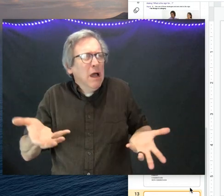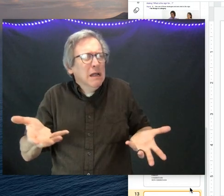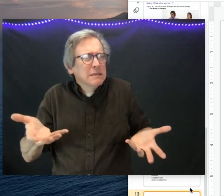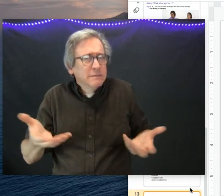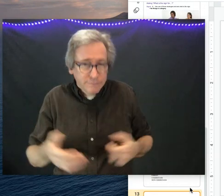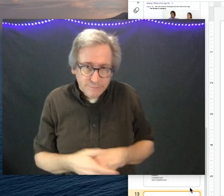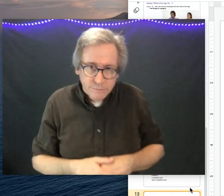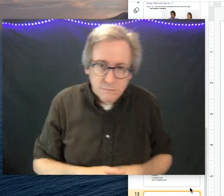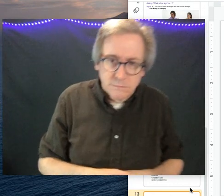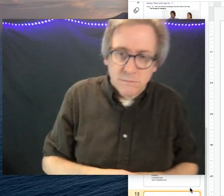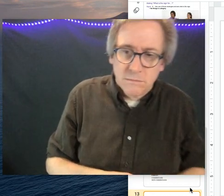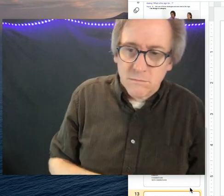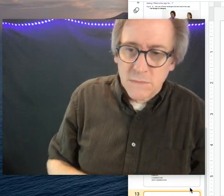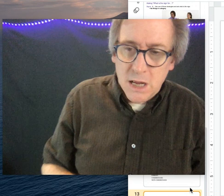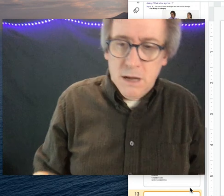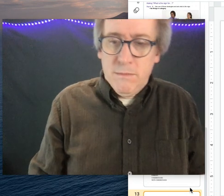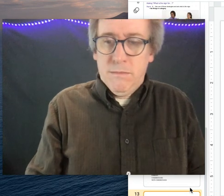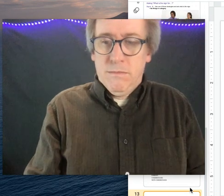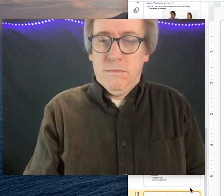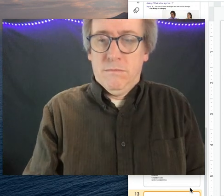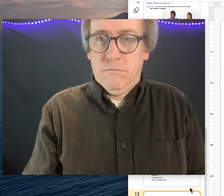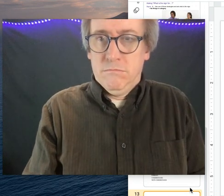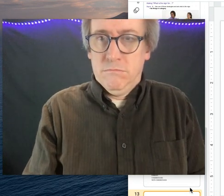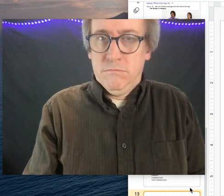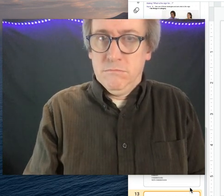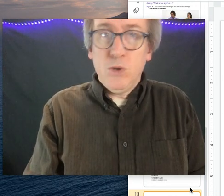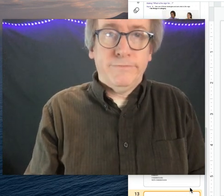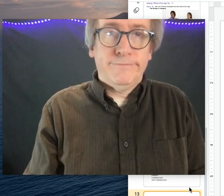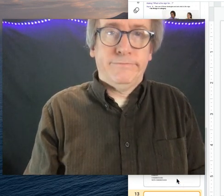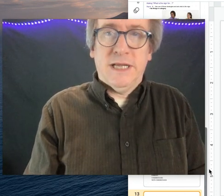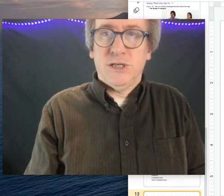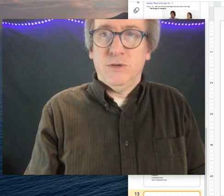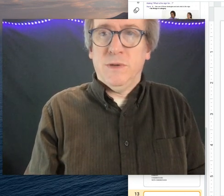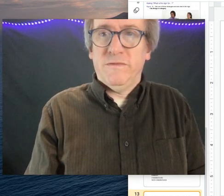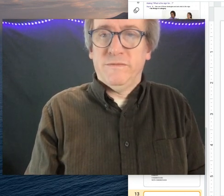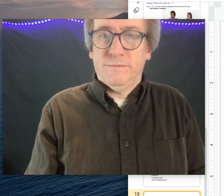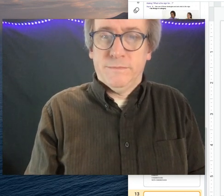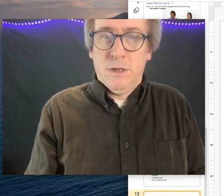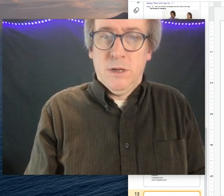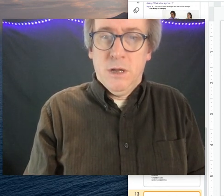for that? What? That's 212.